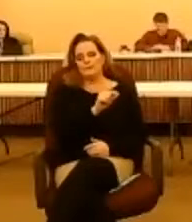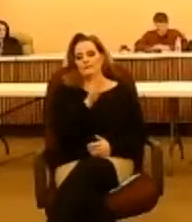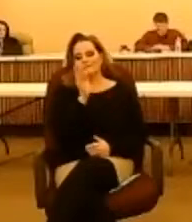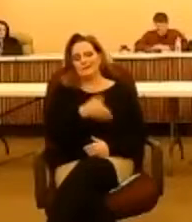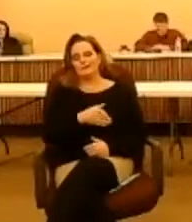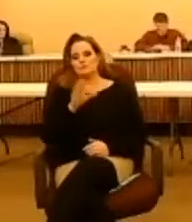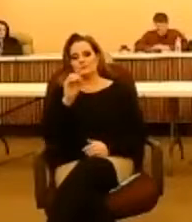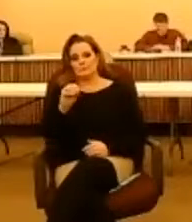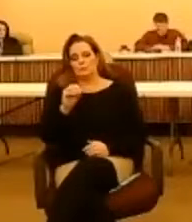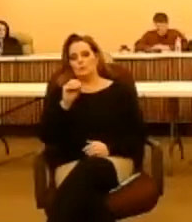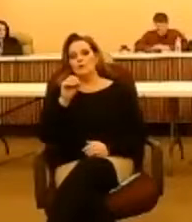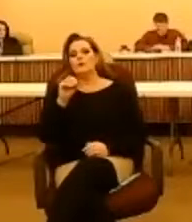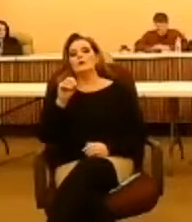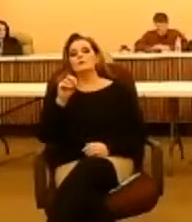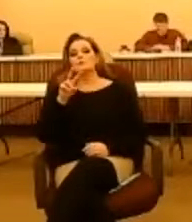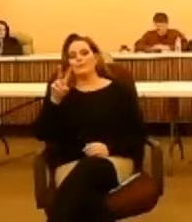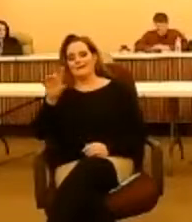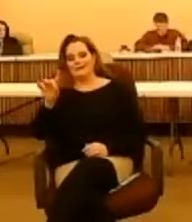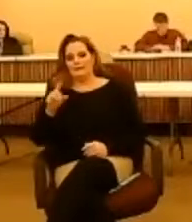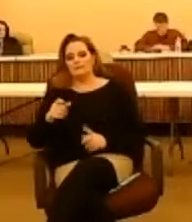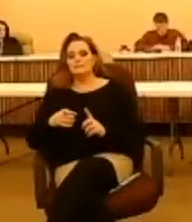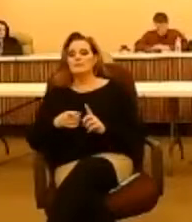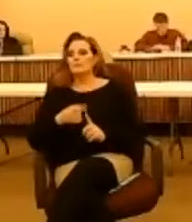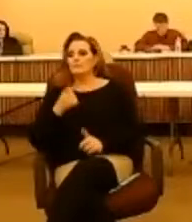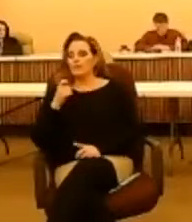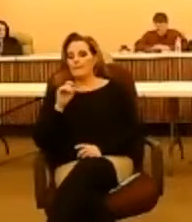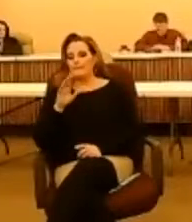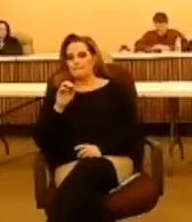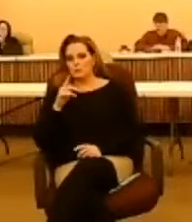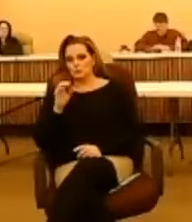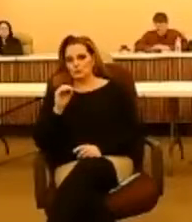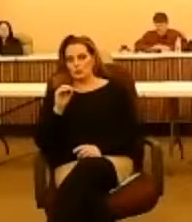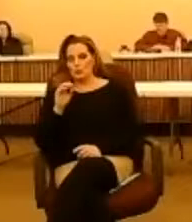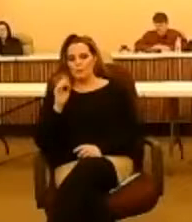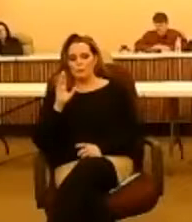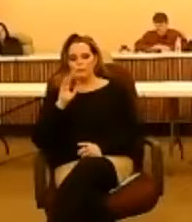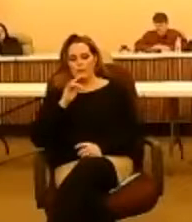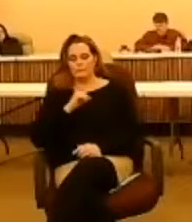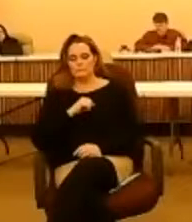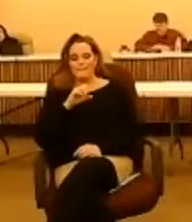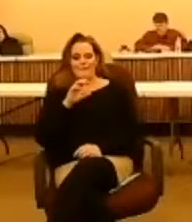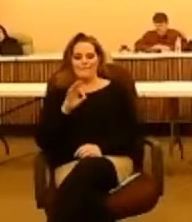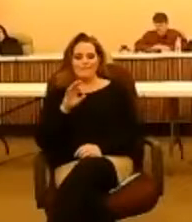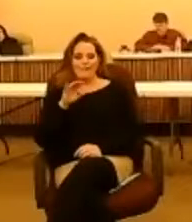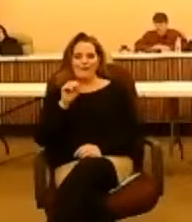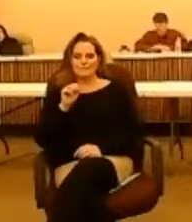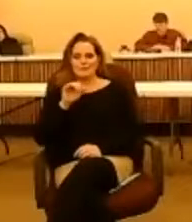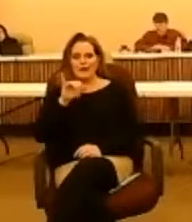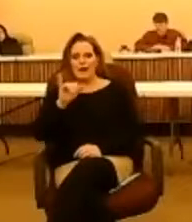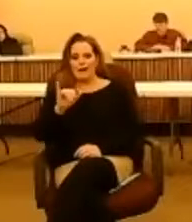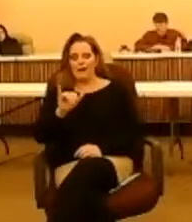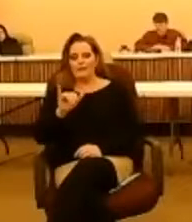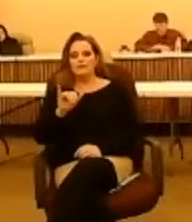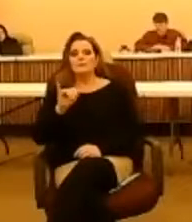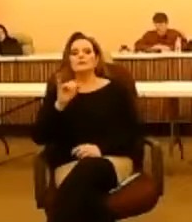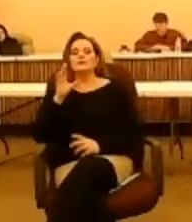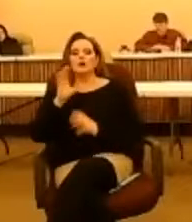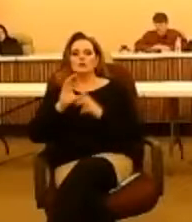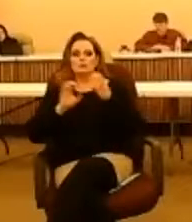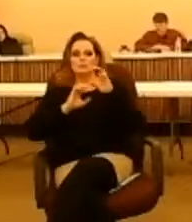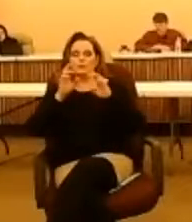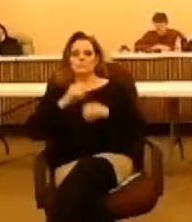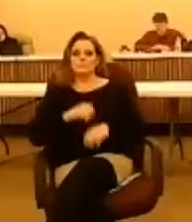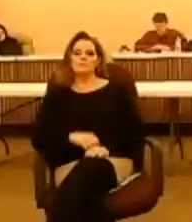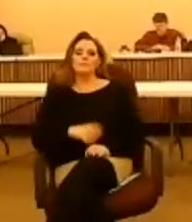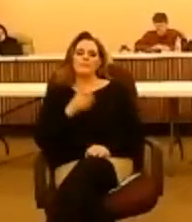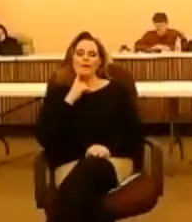2020-028 from Imbergia Brothers Holding, FSI Construction, to construct a plus or minus 200,000 square